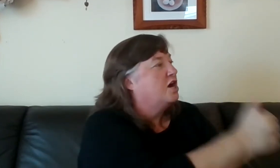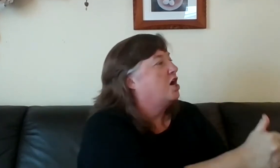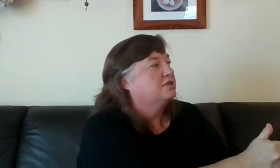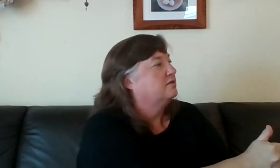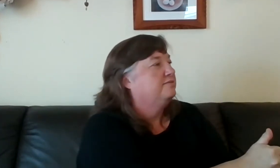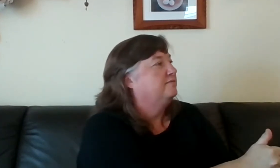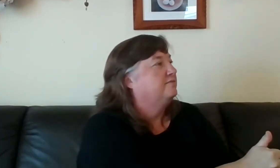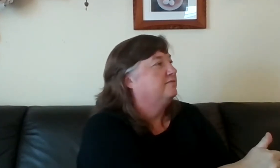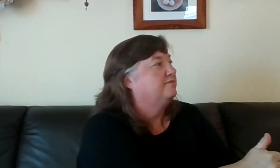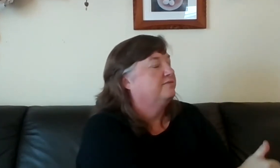Not.